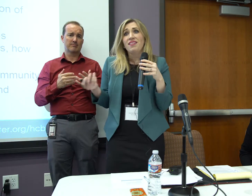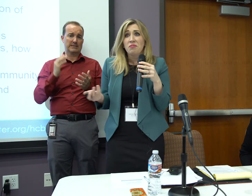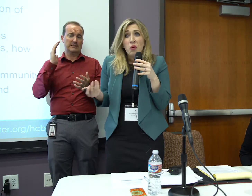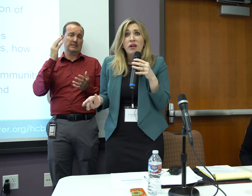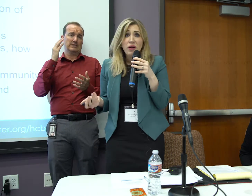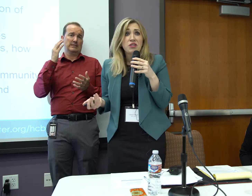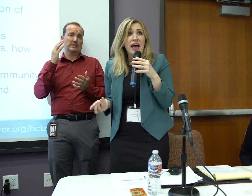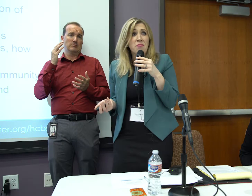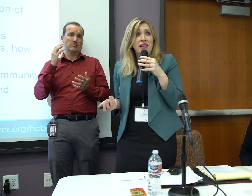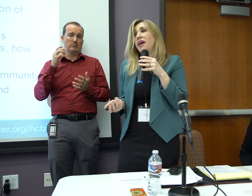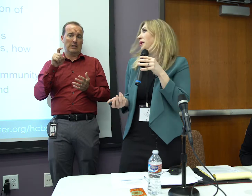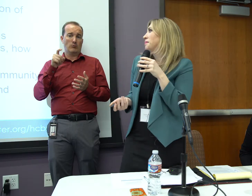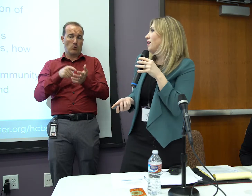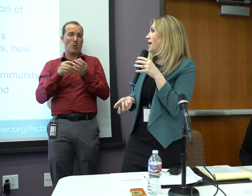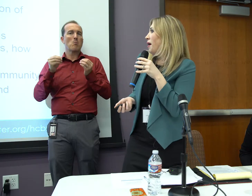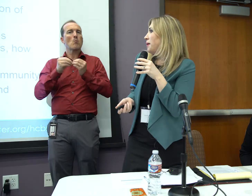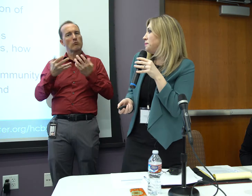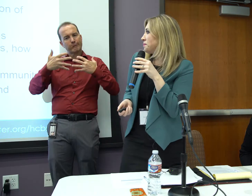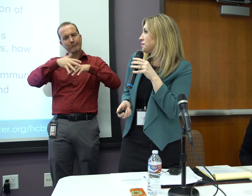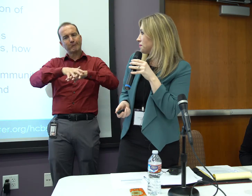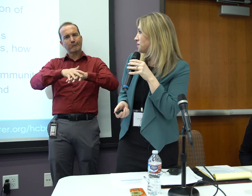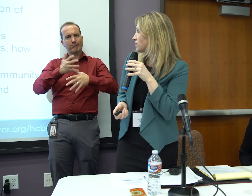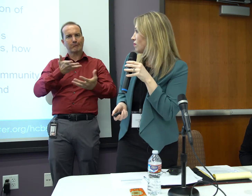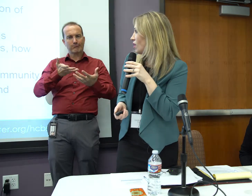can be more integration happening there.